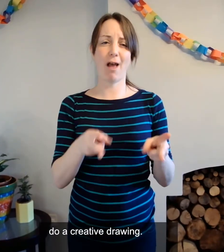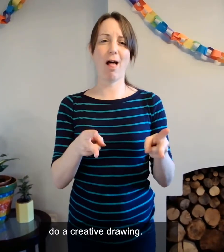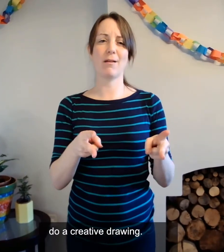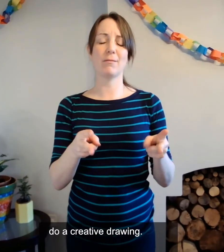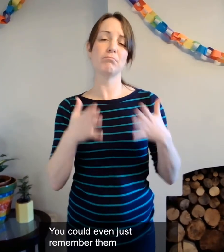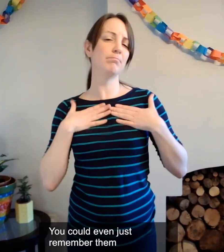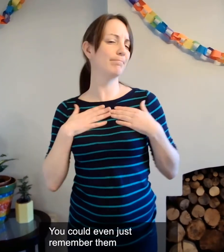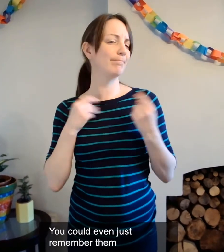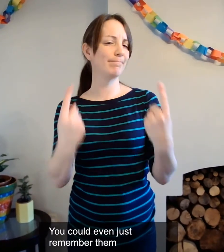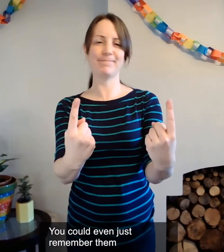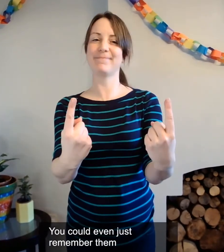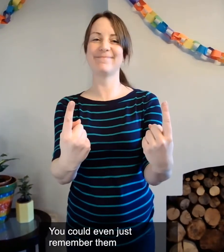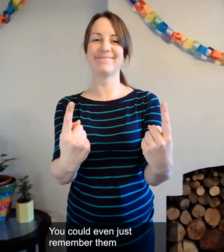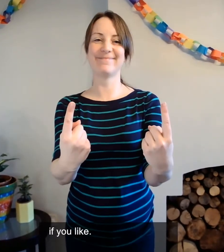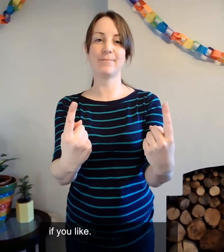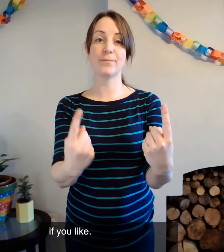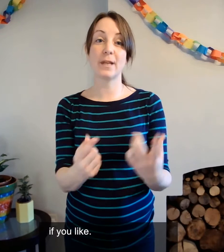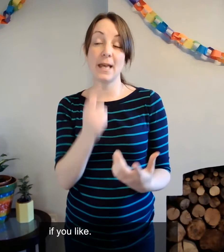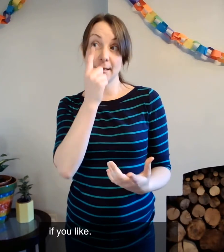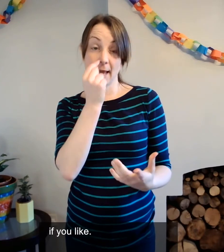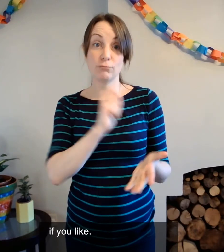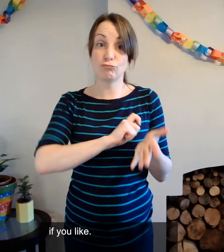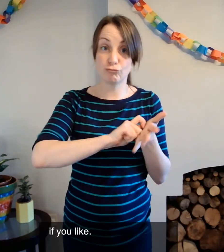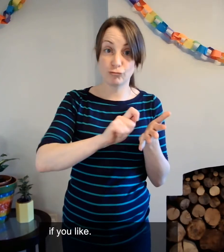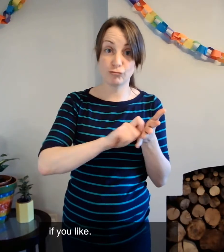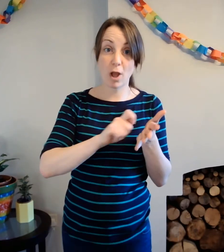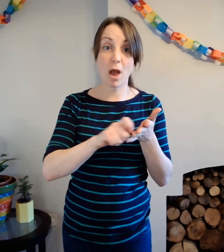drawing. You can even just remember them if you like.